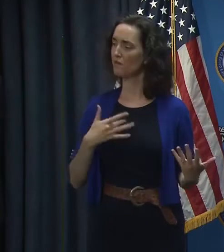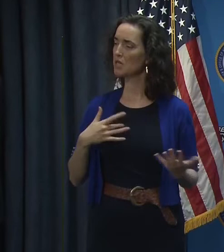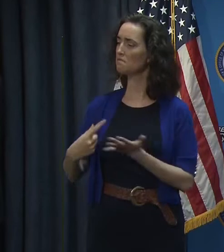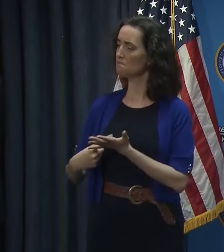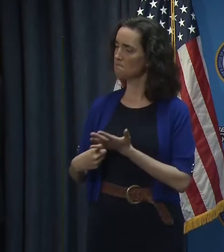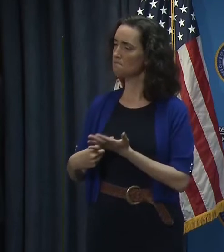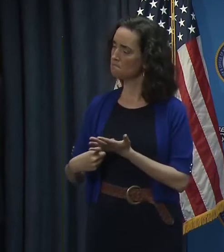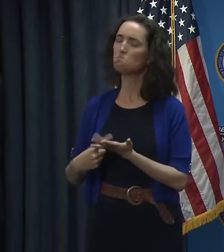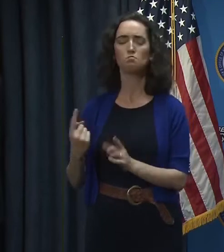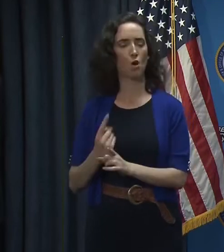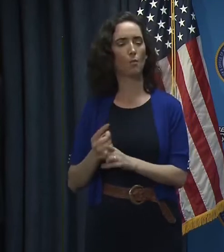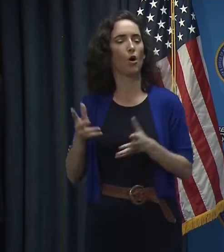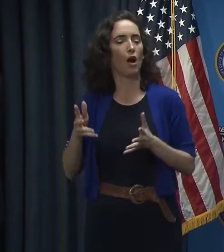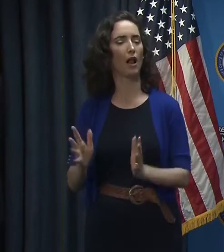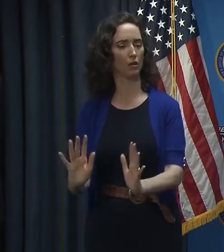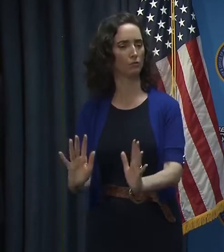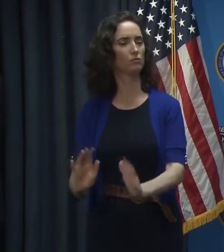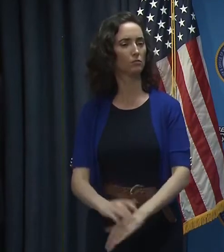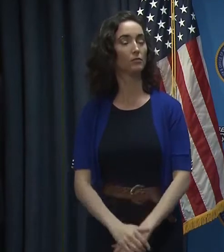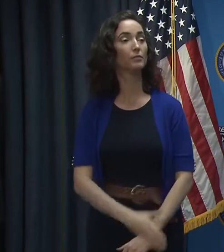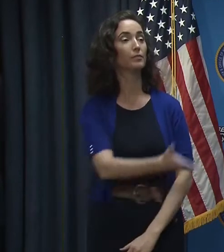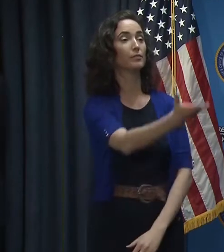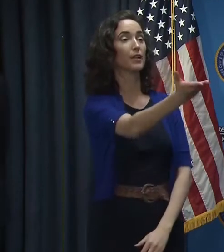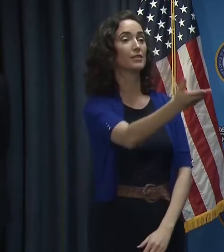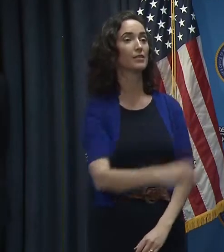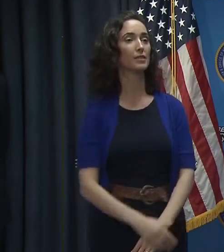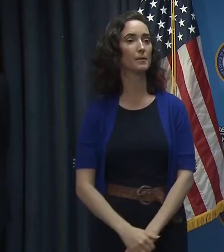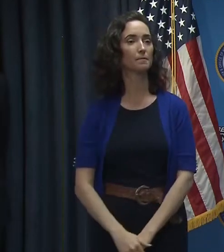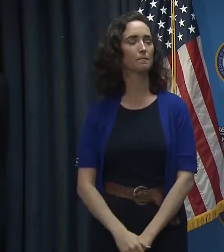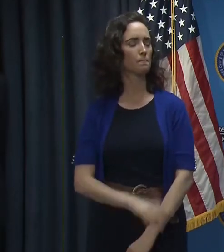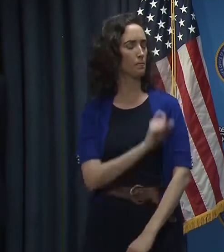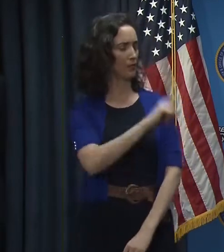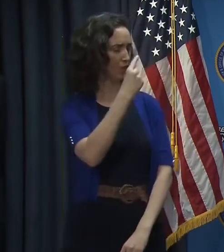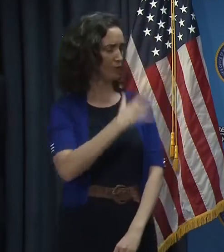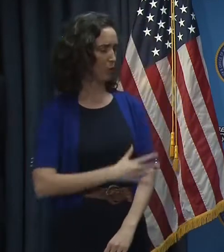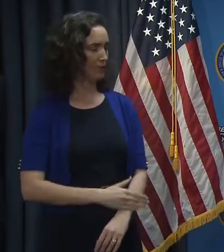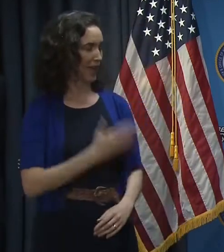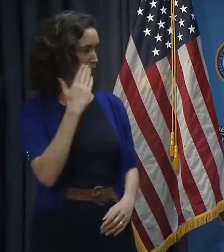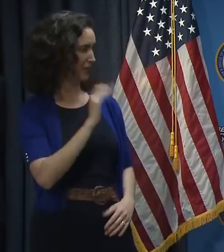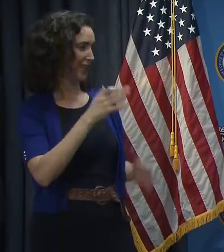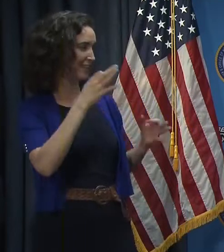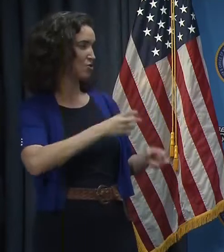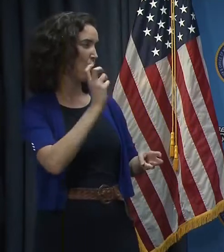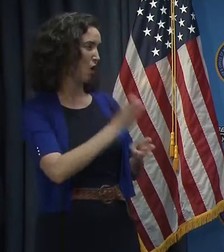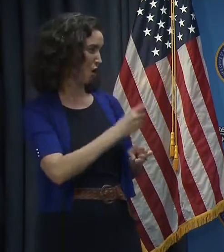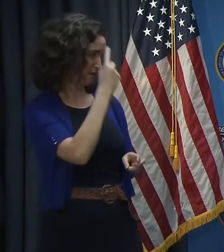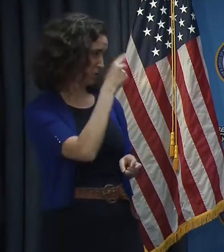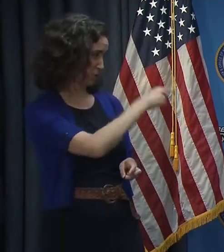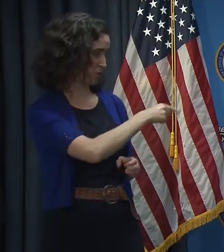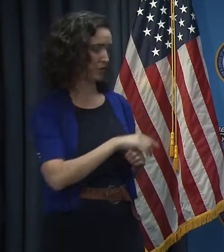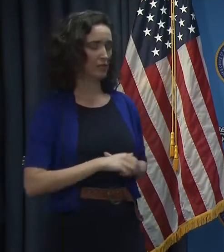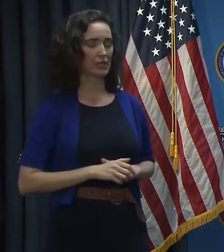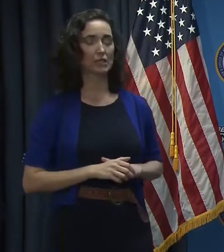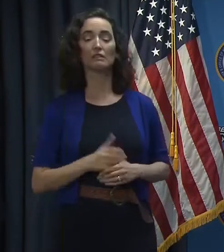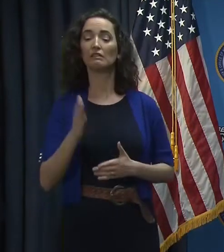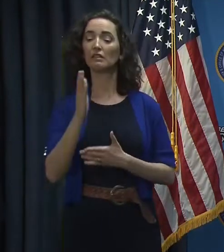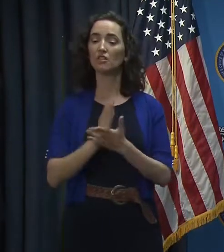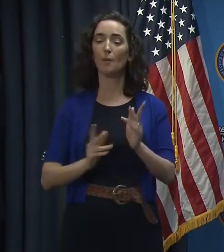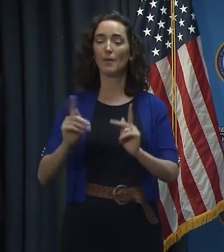was proper to do. Yes, sir. Governor, I know this decision has probably been really hard for you. What do you kind of say to those people